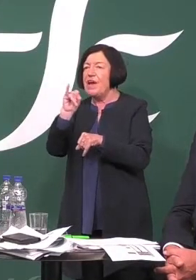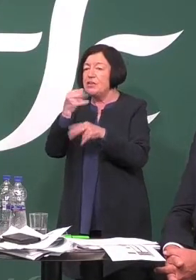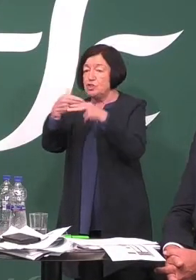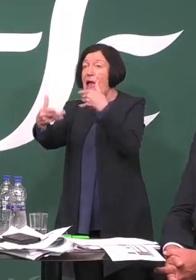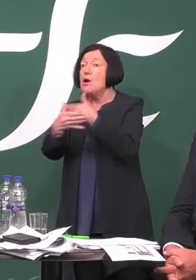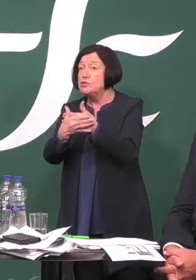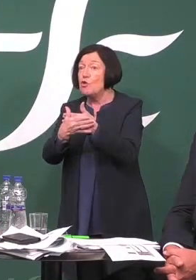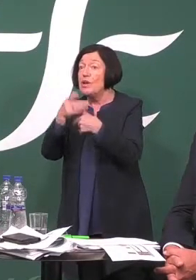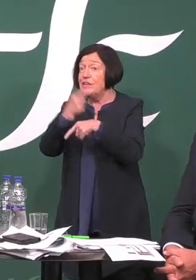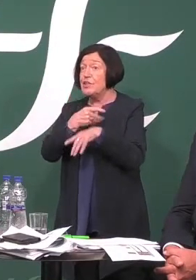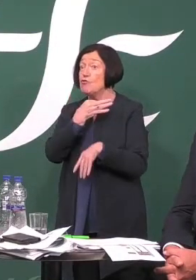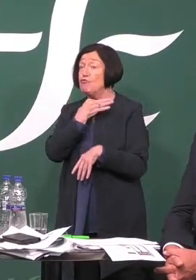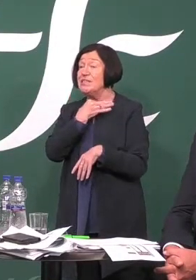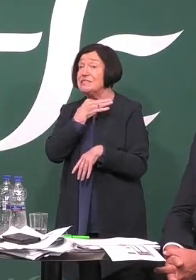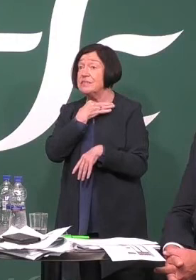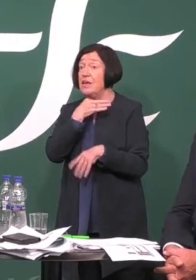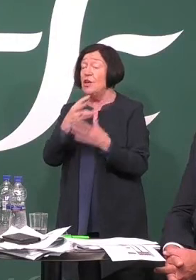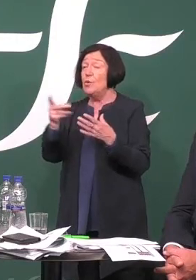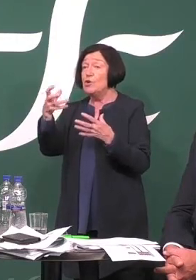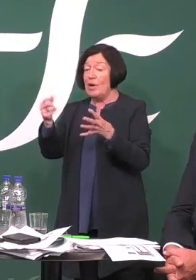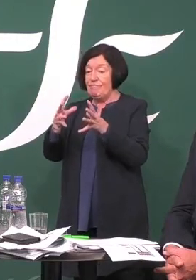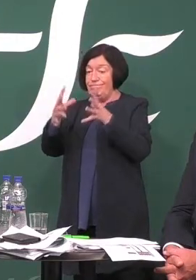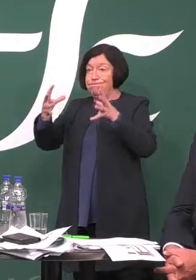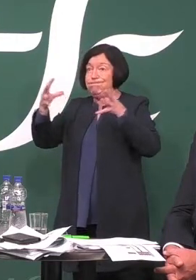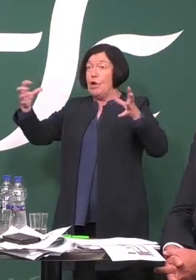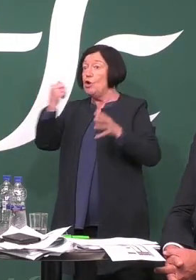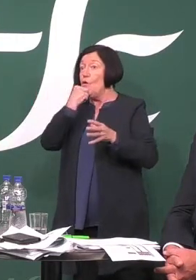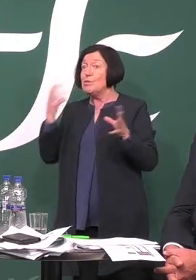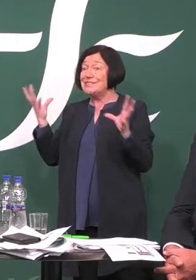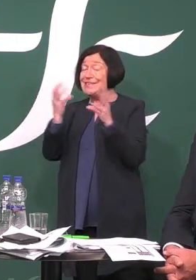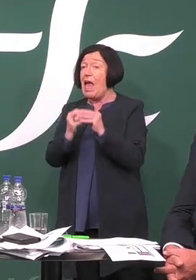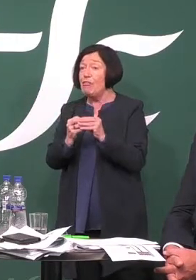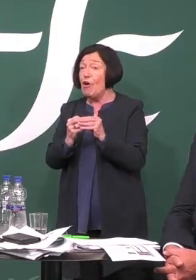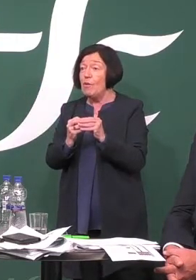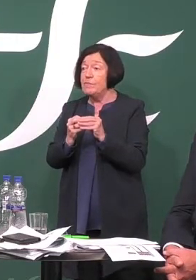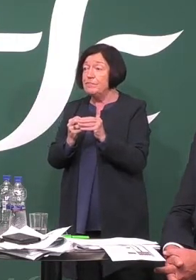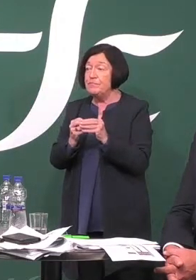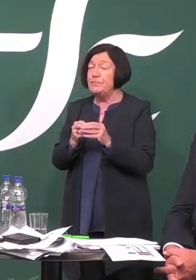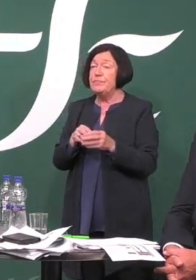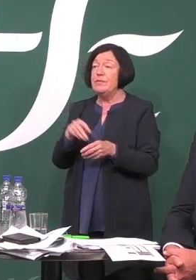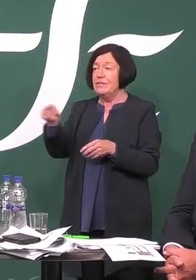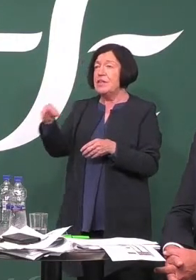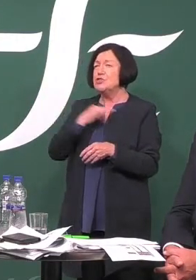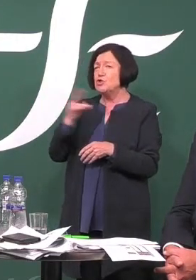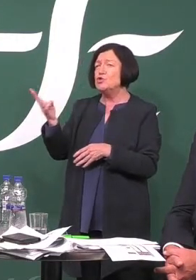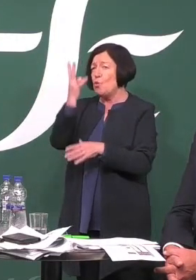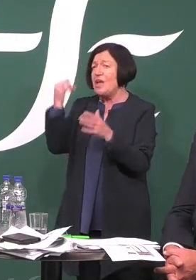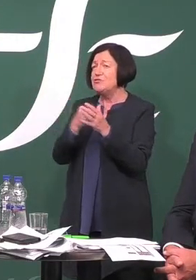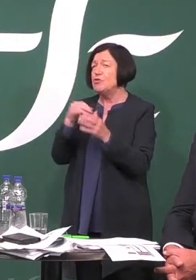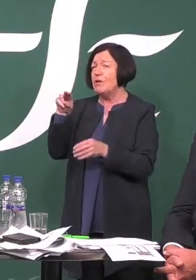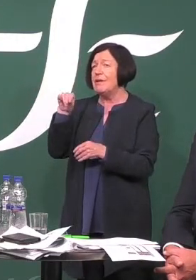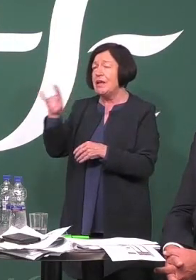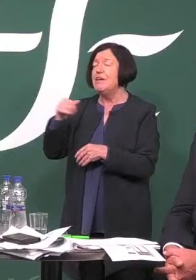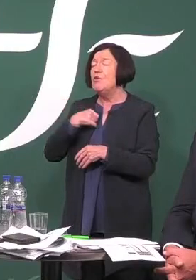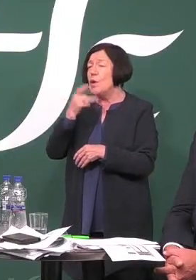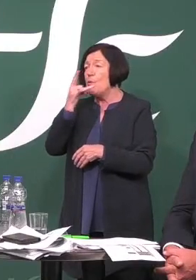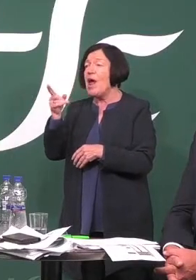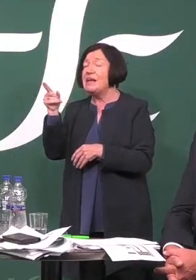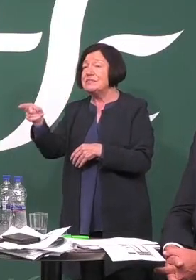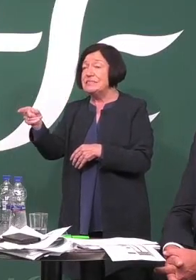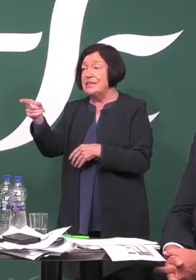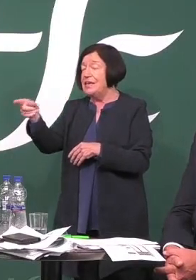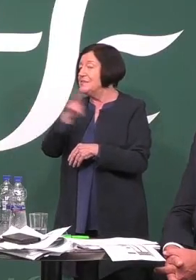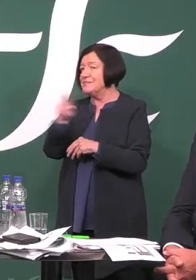outdoors? Is there a risk when you have large numbers together? Question, Niamh, we were asked this, which is